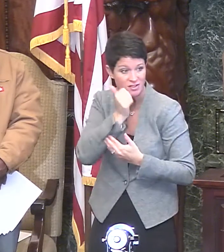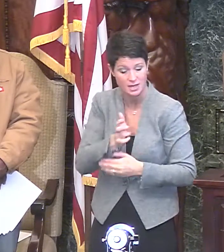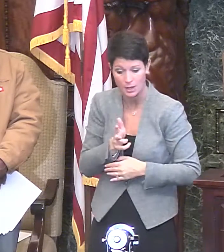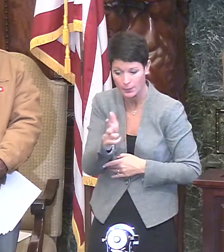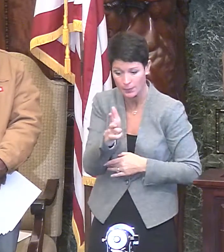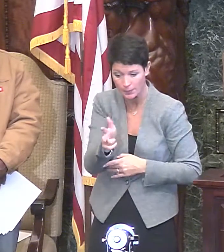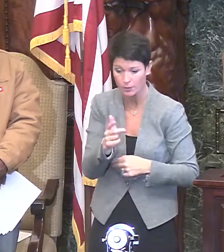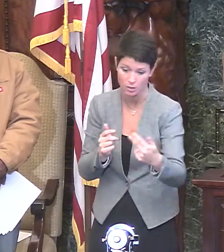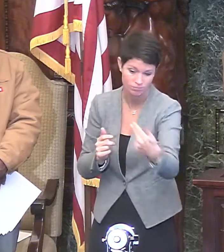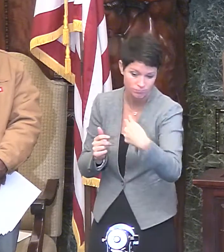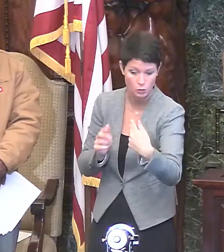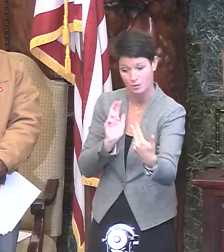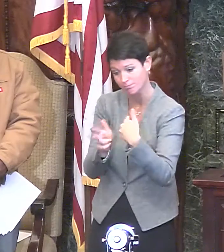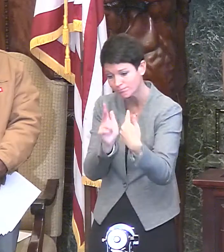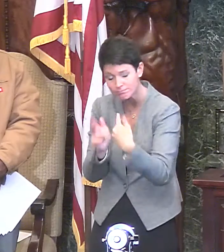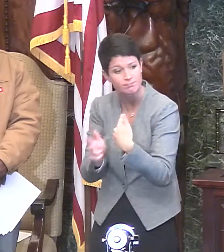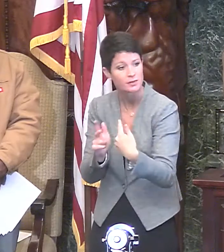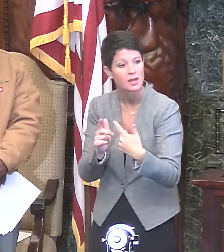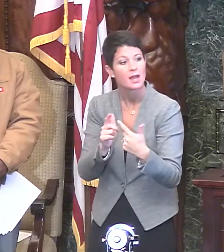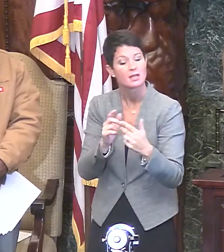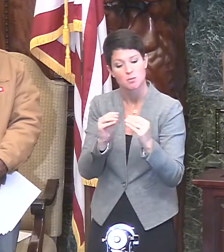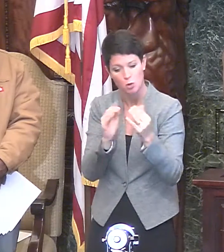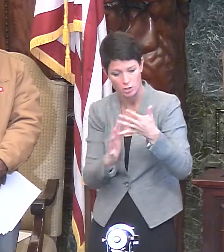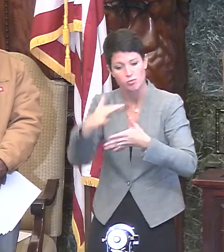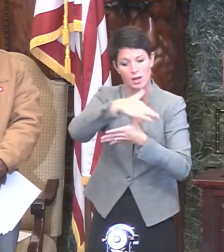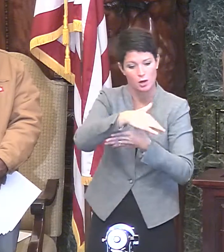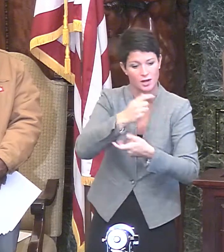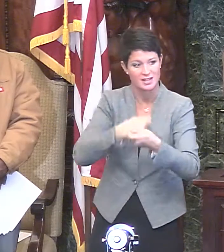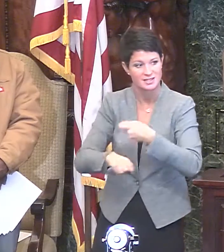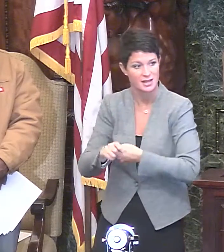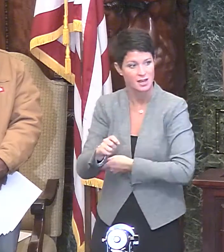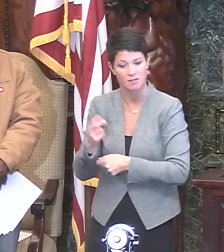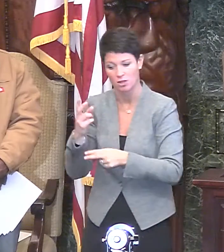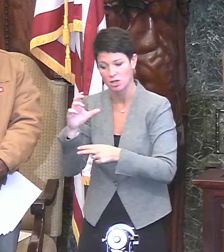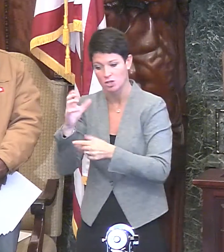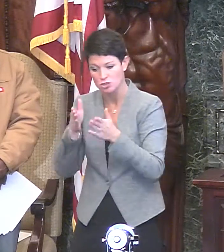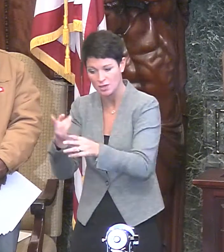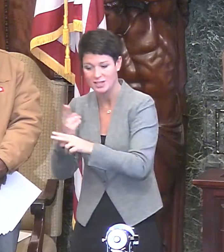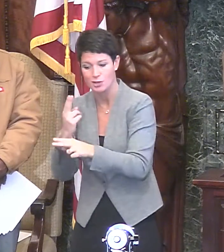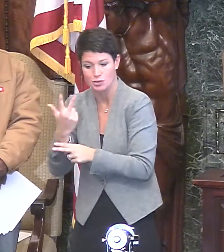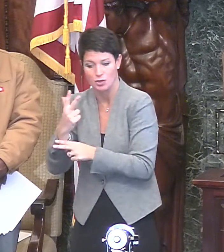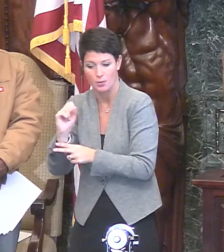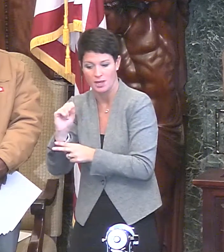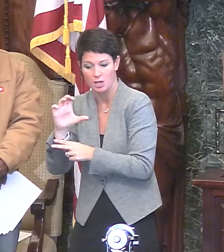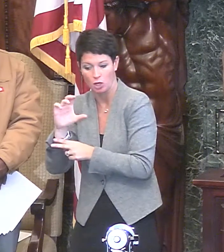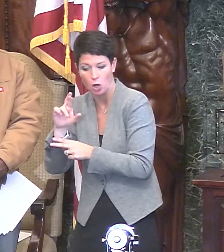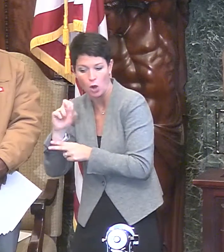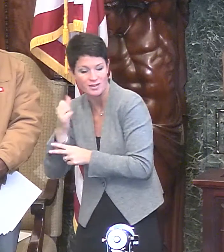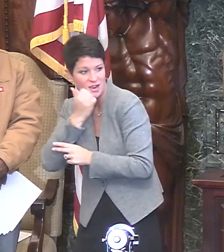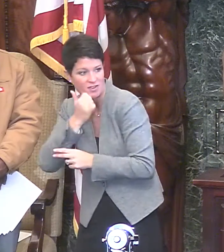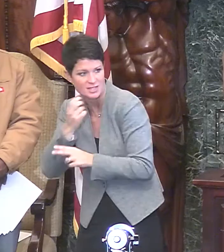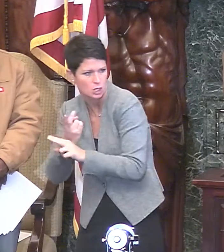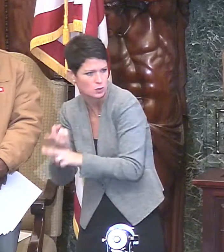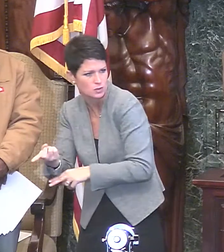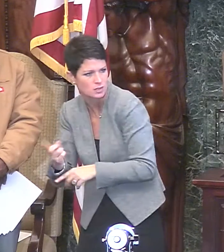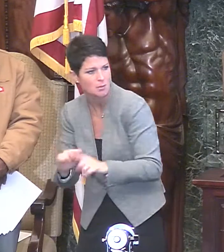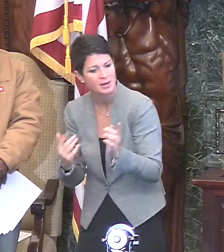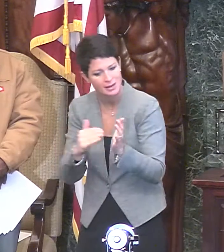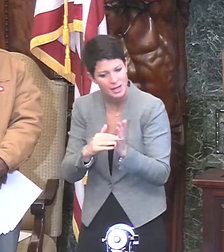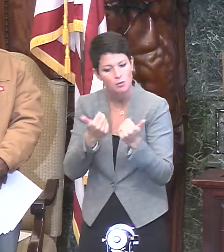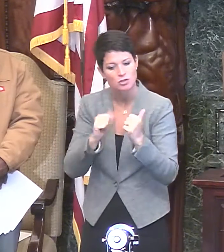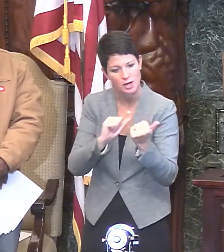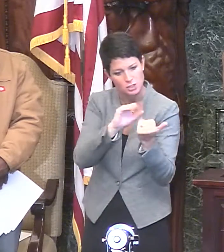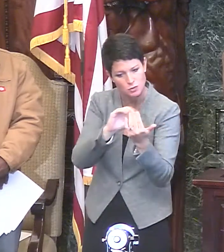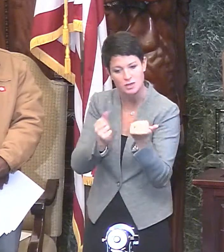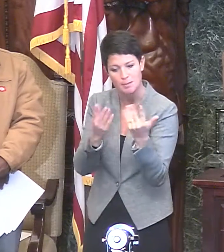certainly a larger priority than a street that carries 3 cars per day. But we are working to address as many streets as we can,